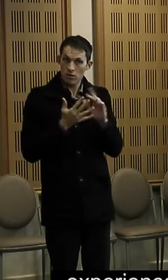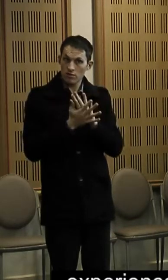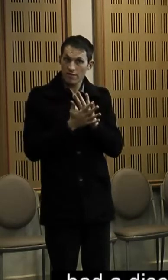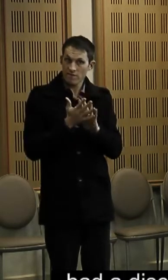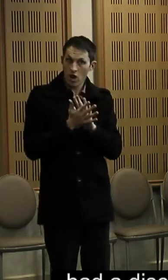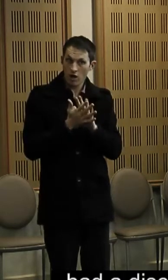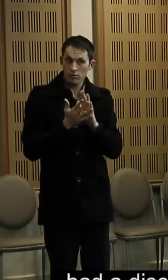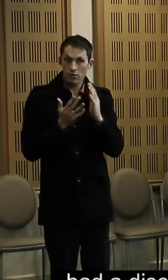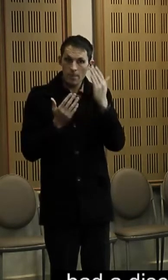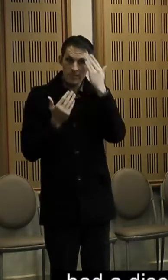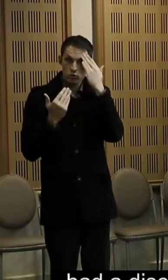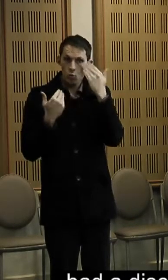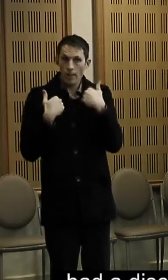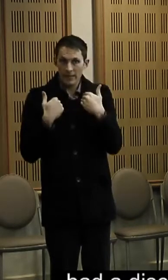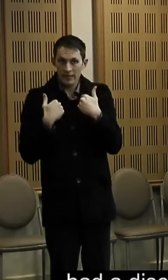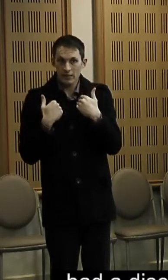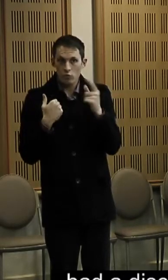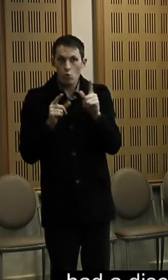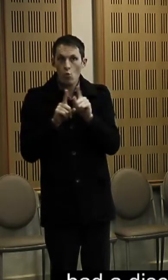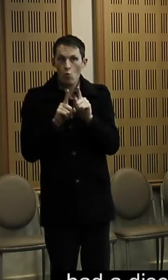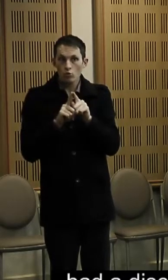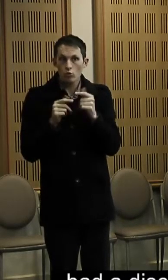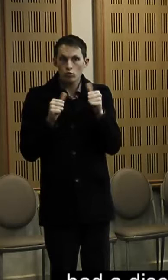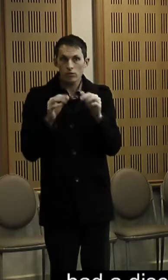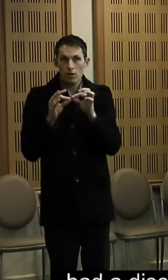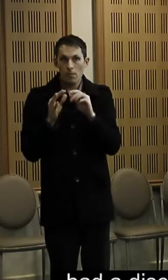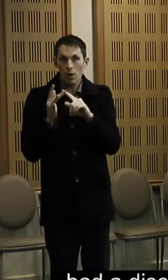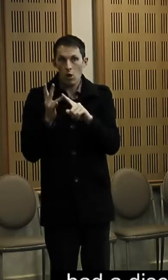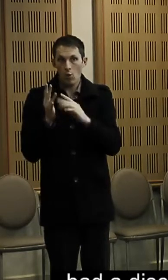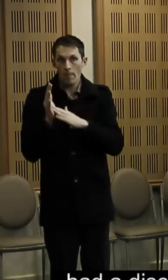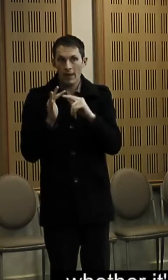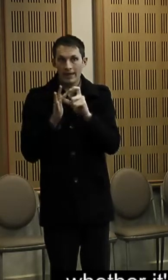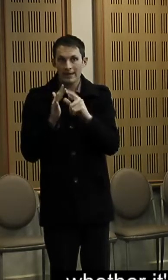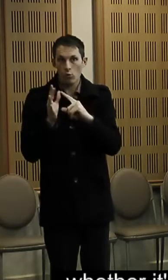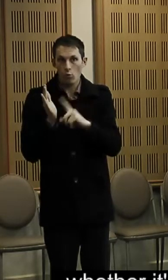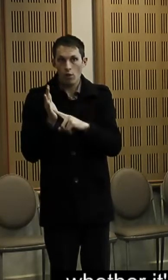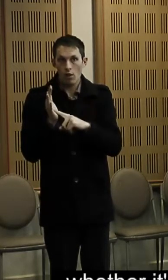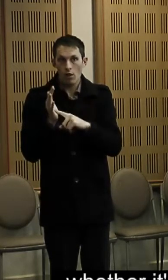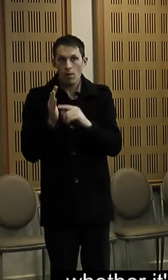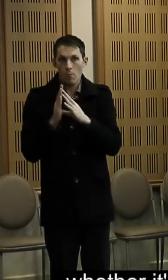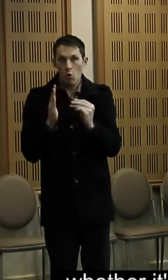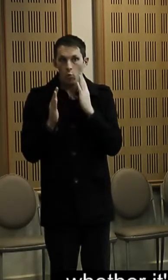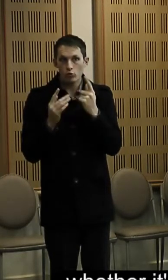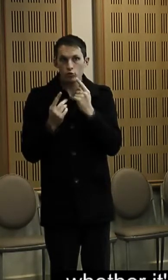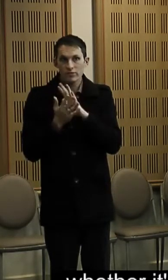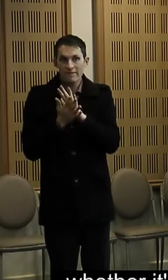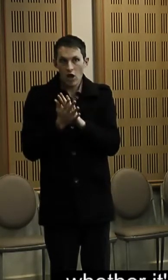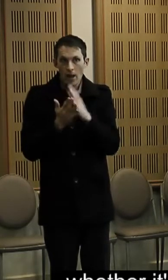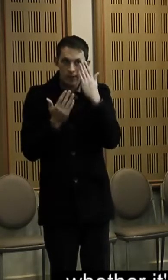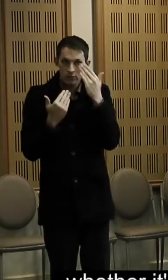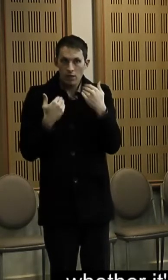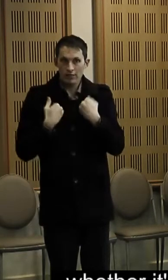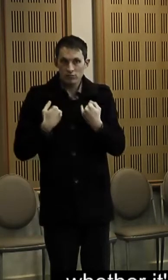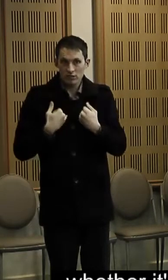about mental well-being, but do you also use a biomedical model when you're defining mental illness? Yes,